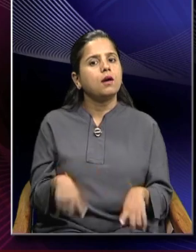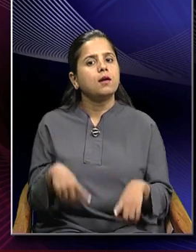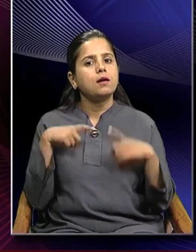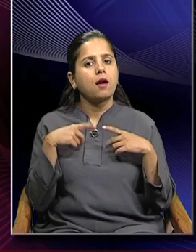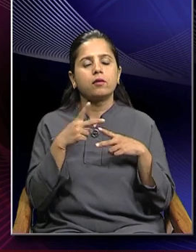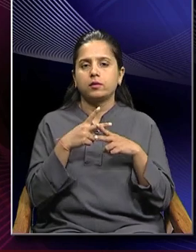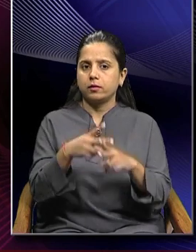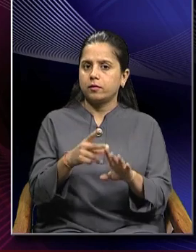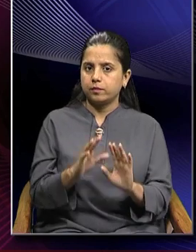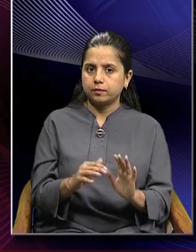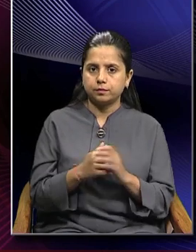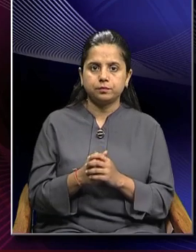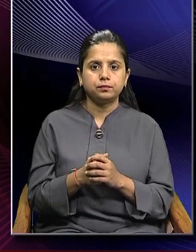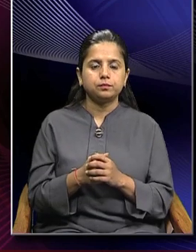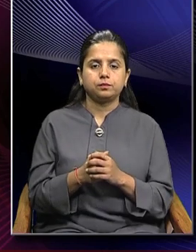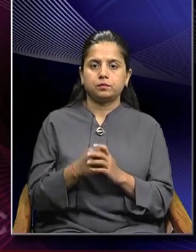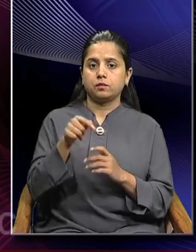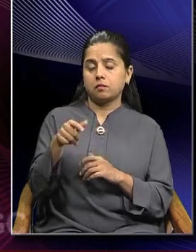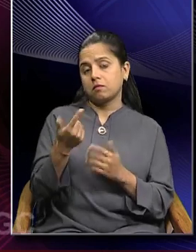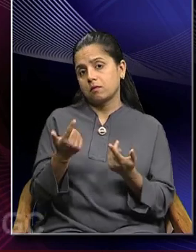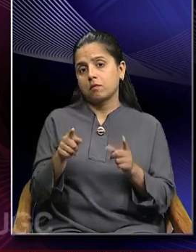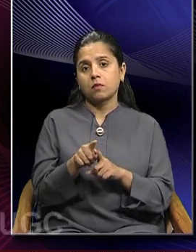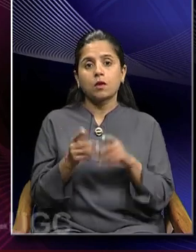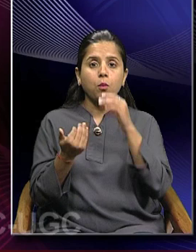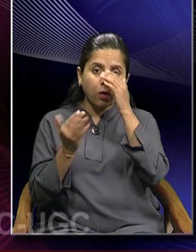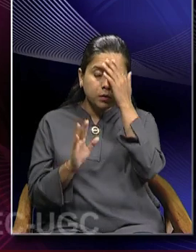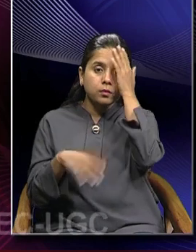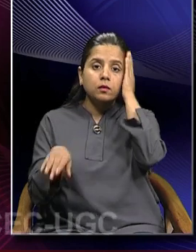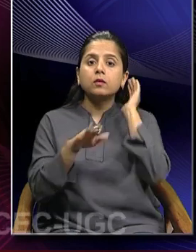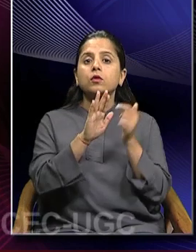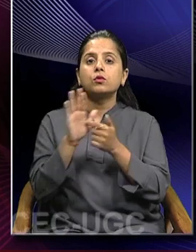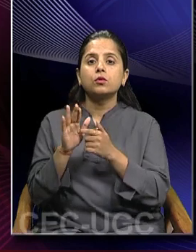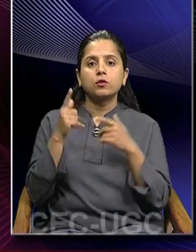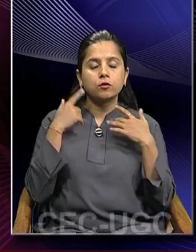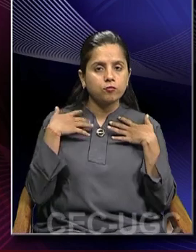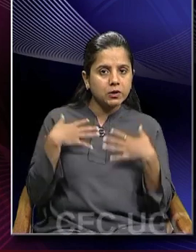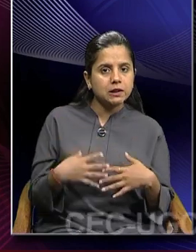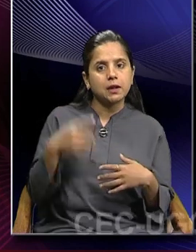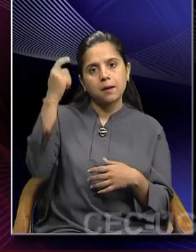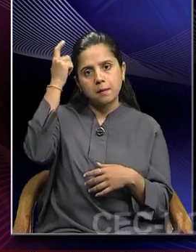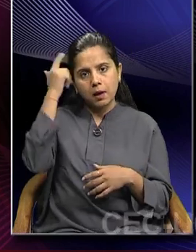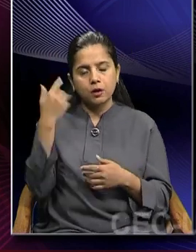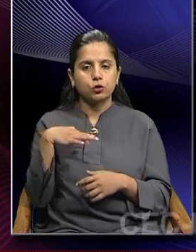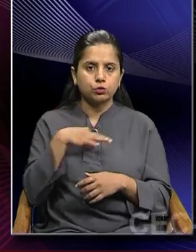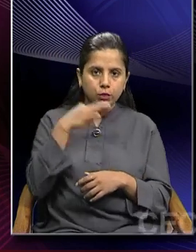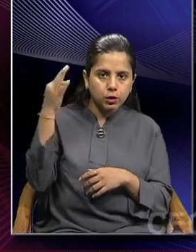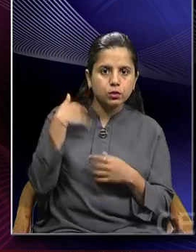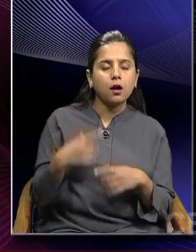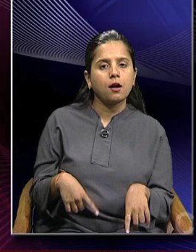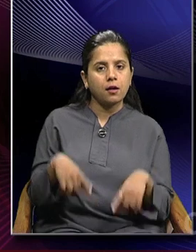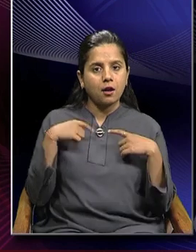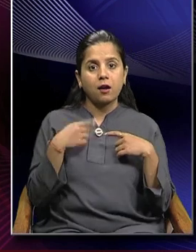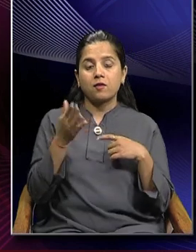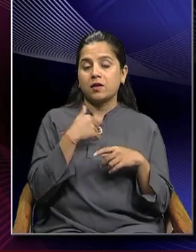existence. They also can be referred as physical, mental and spiritual aspect of life, because when I